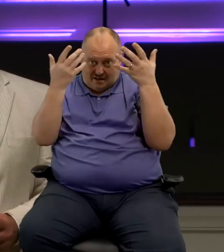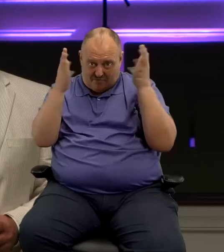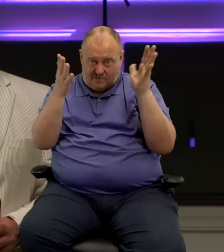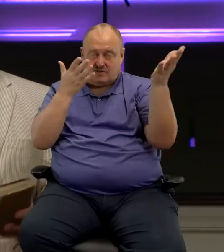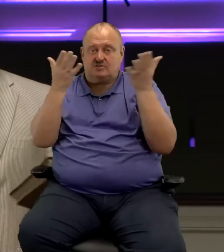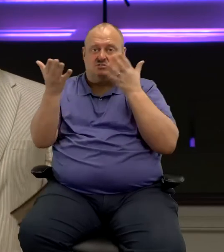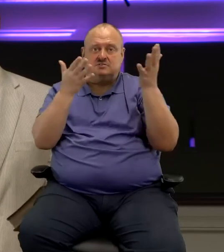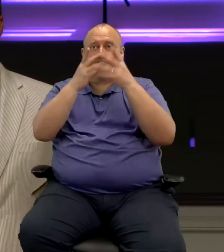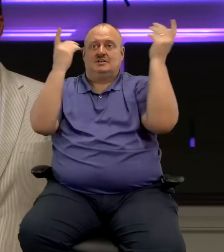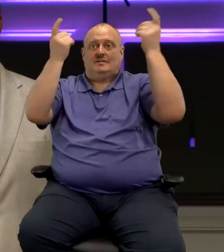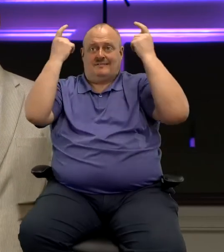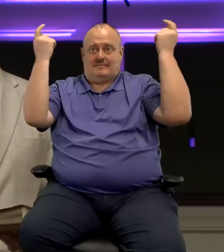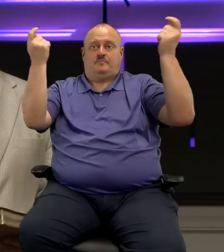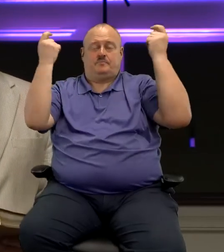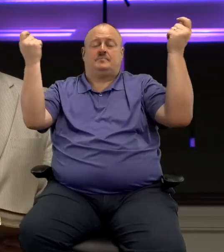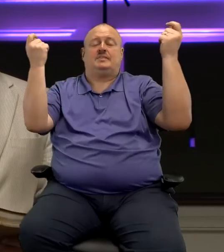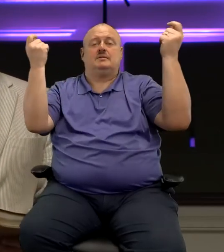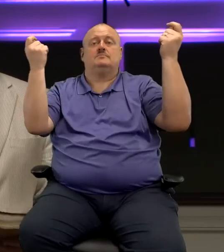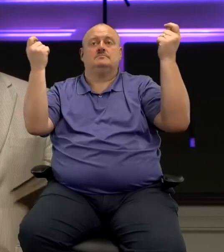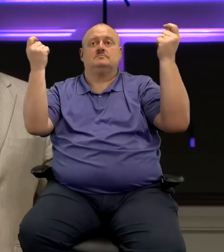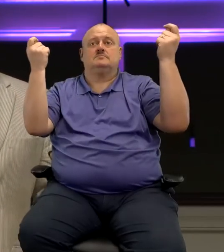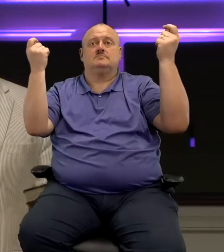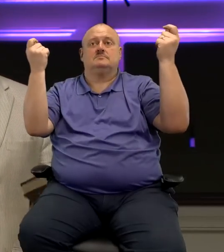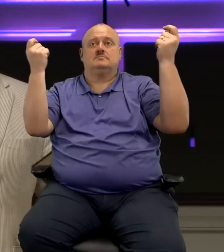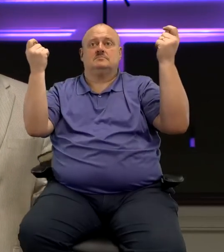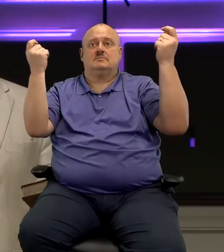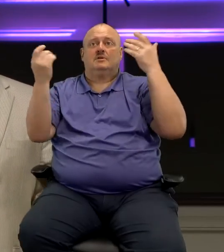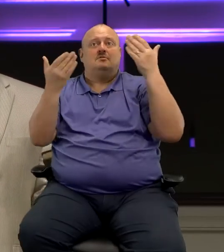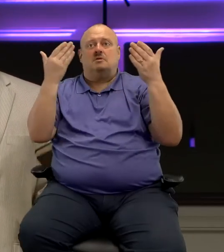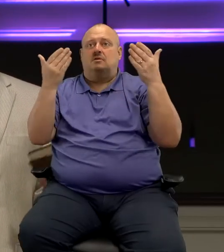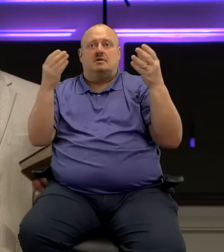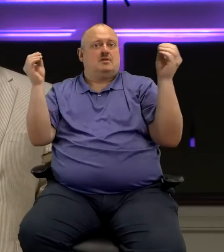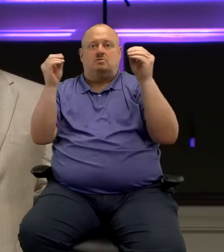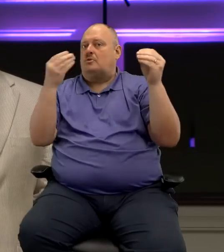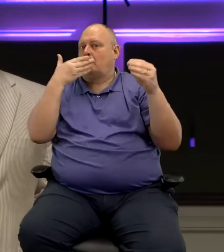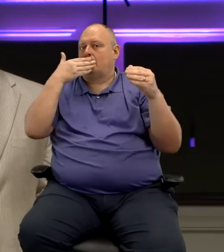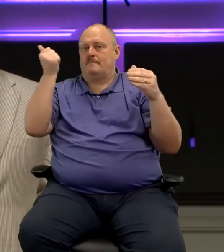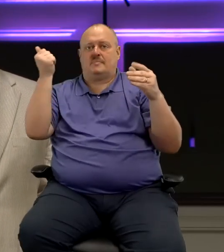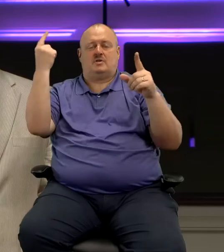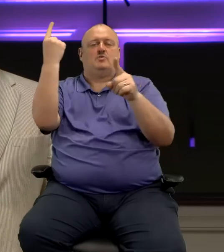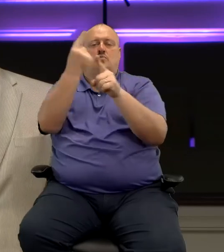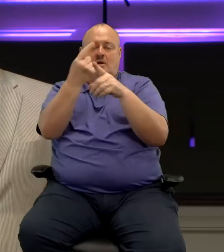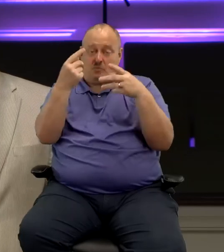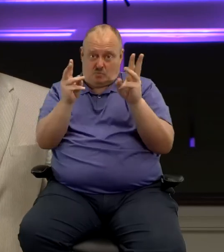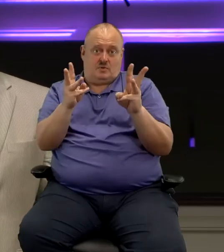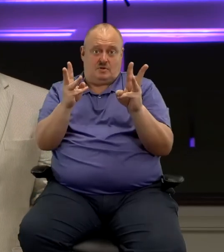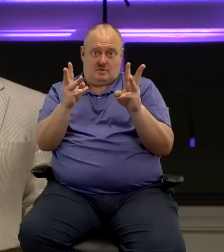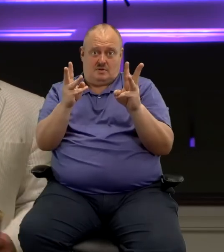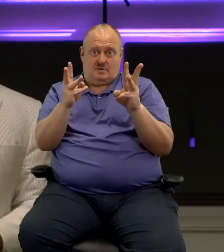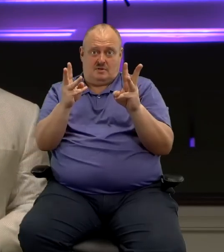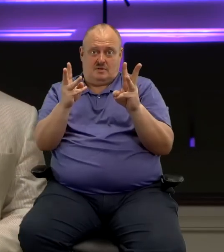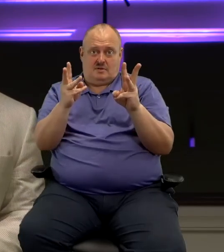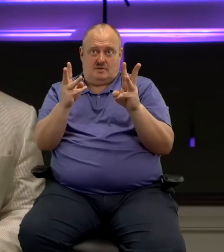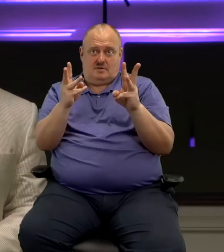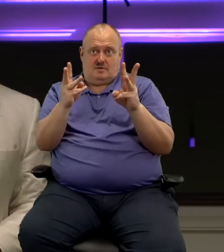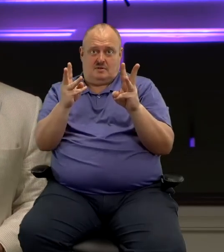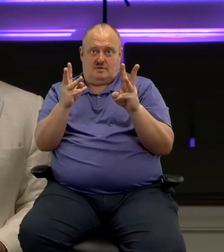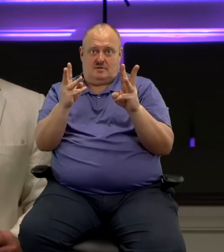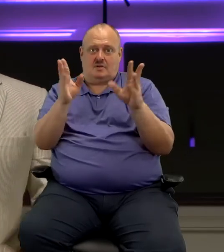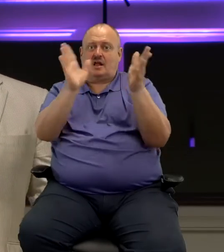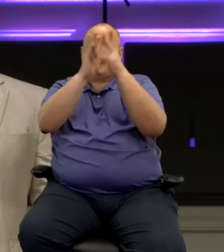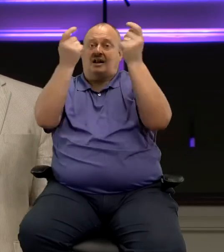in celebration of this Resurrection Sunday, there's probably no better or more fitting way than a piece from Handel's